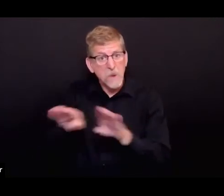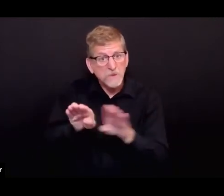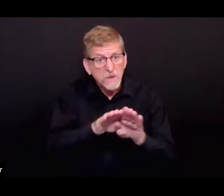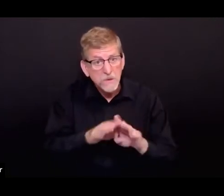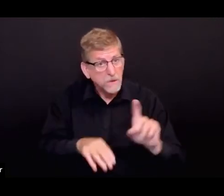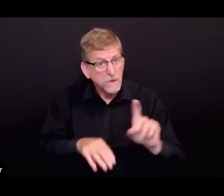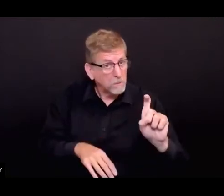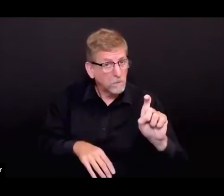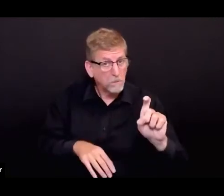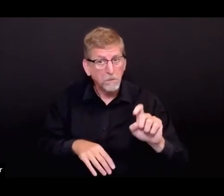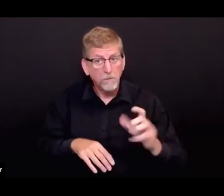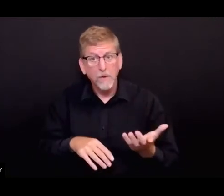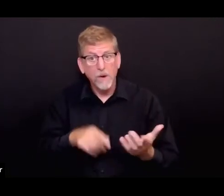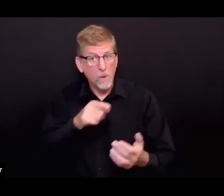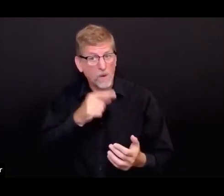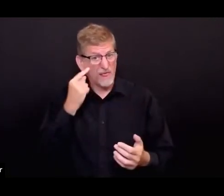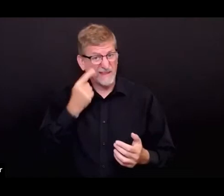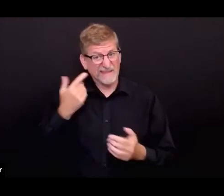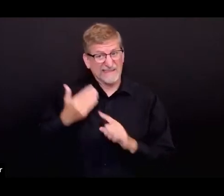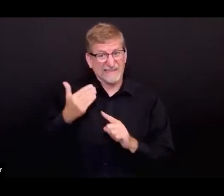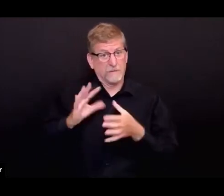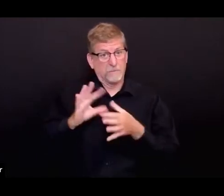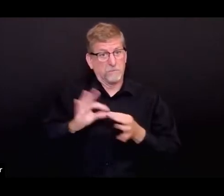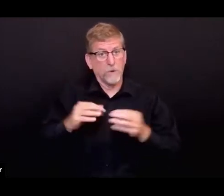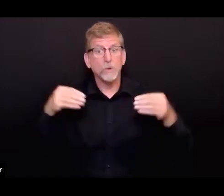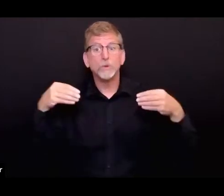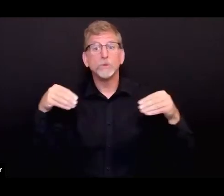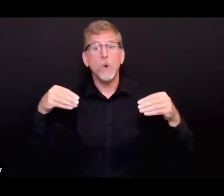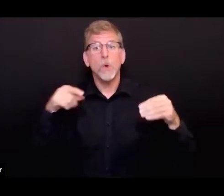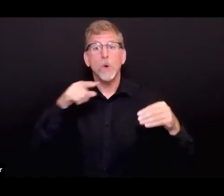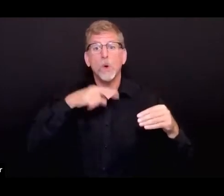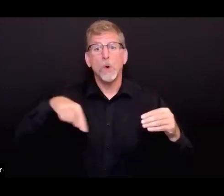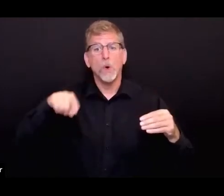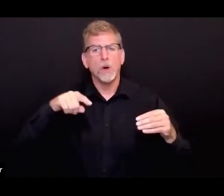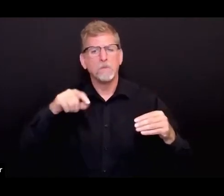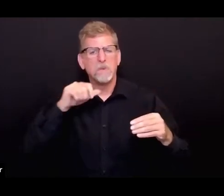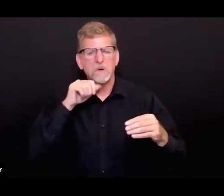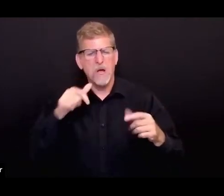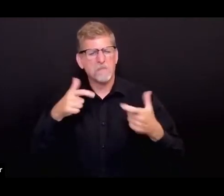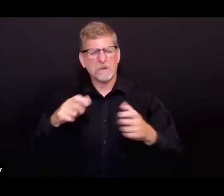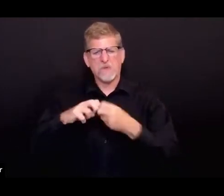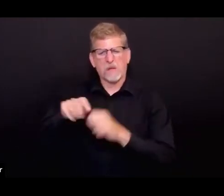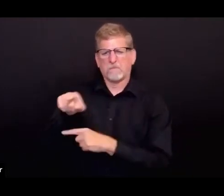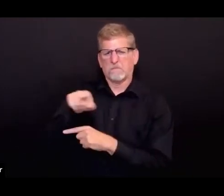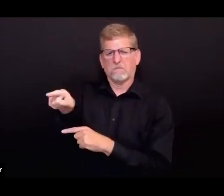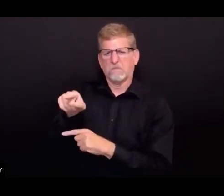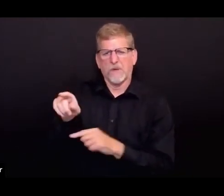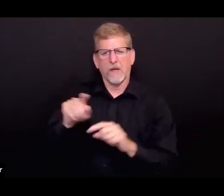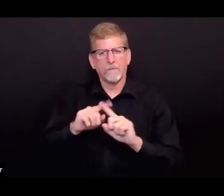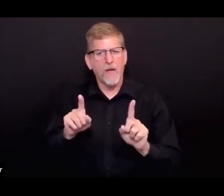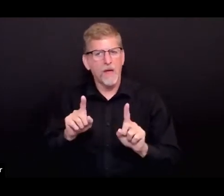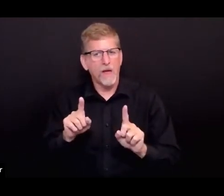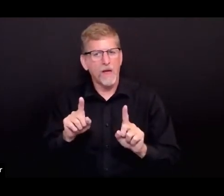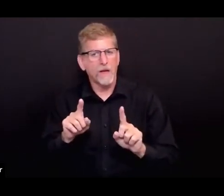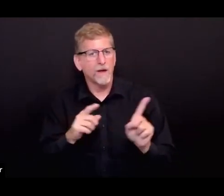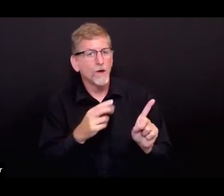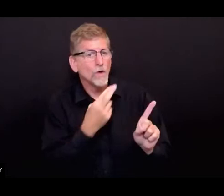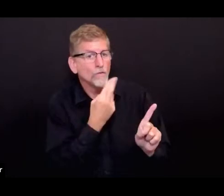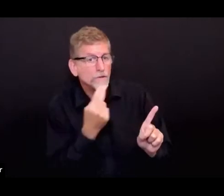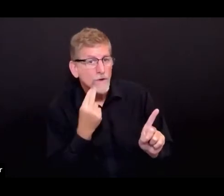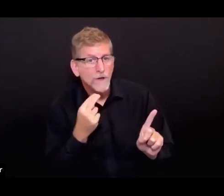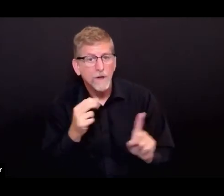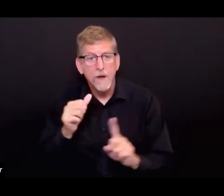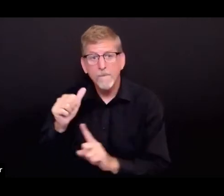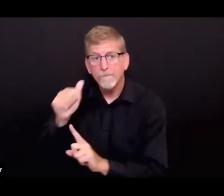problem, but perhaps bars and restaurants in mid-November if cases stay at the same trajectory, and that would